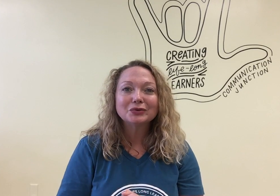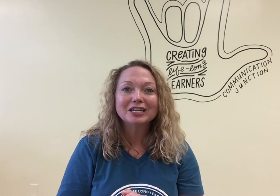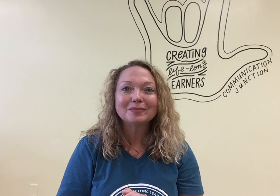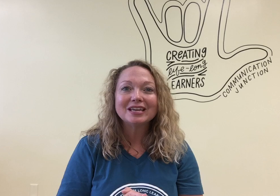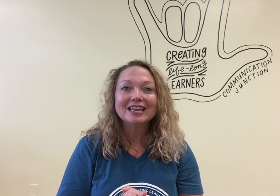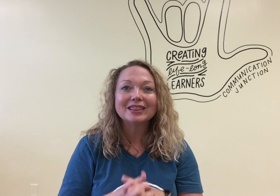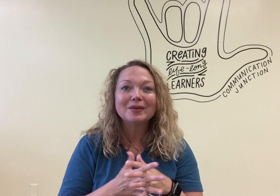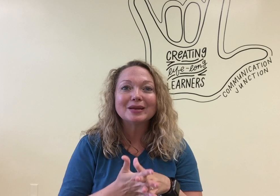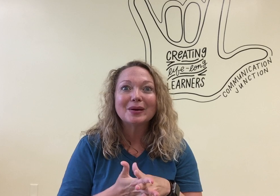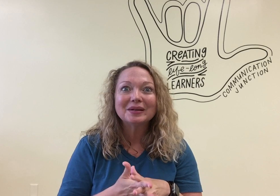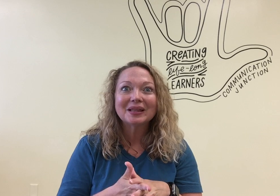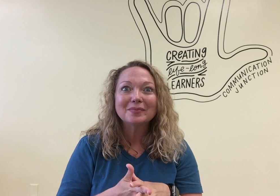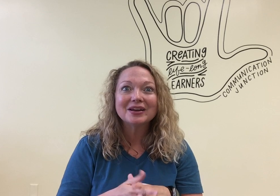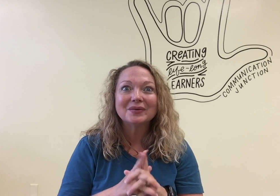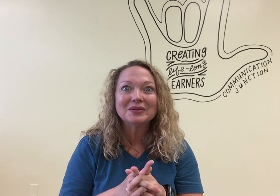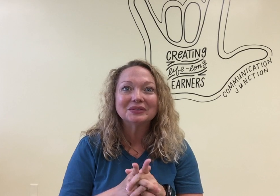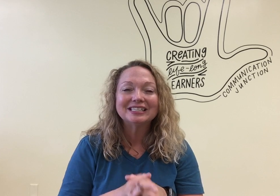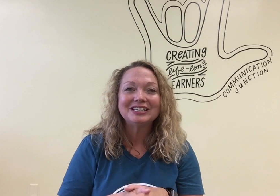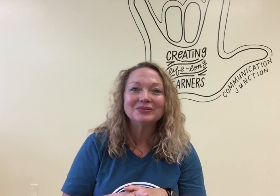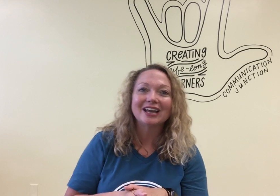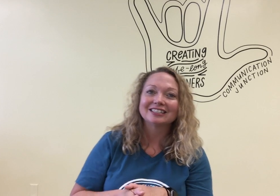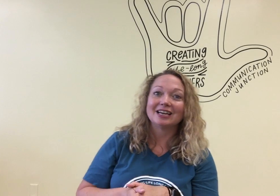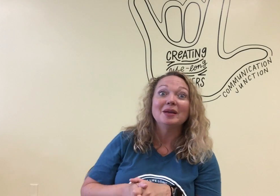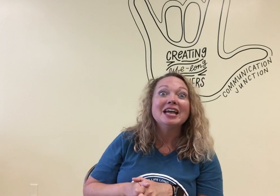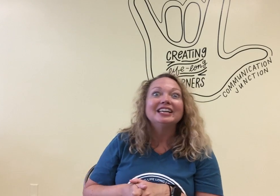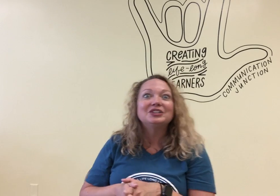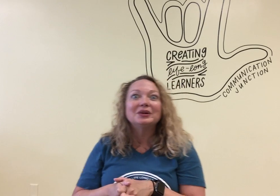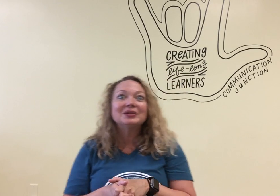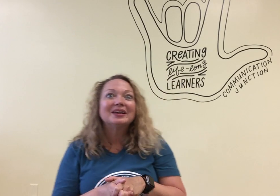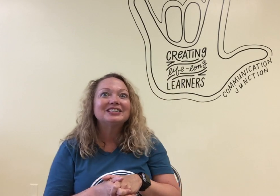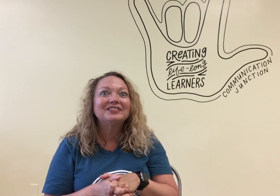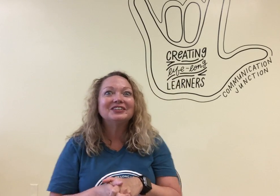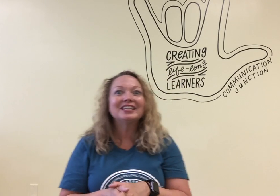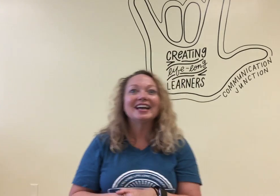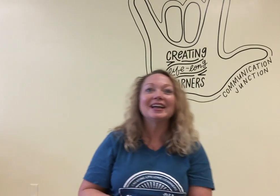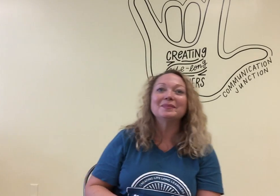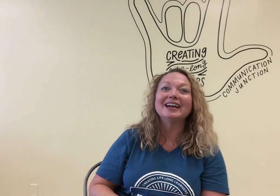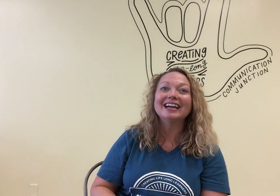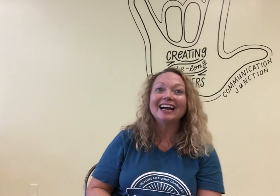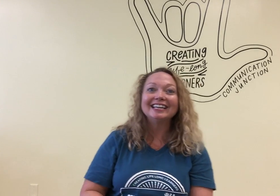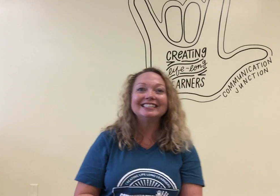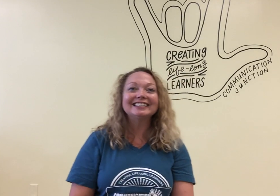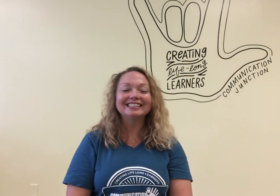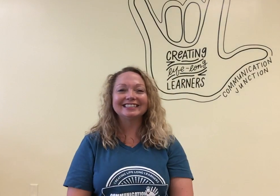joining me in the Pekin Public Library, and we will see you next time. Enjoy the rest of your day. Bye, guys.